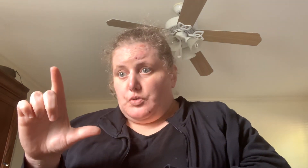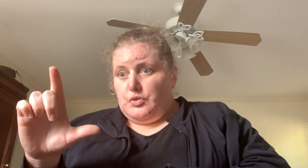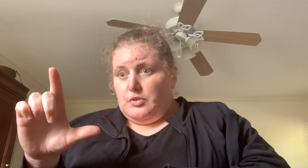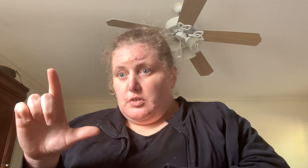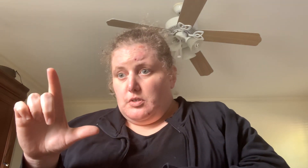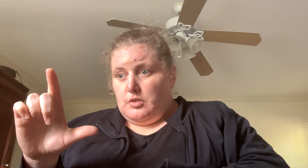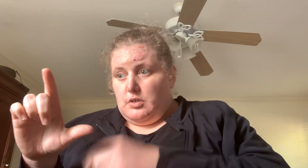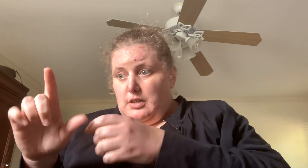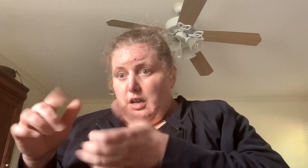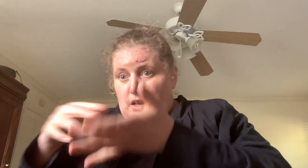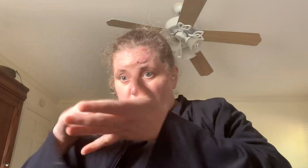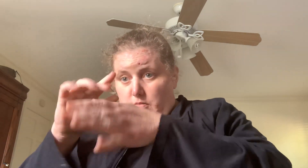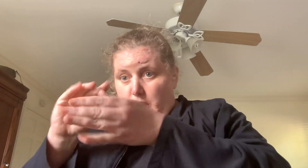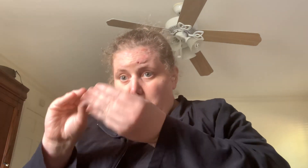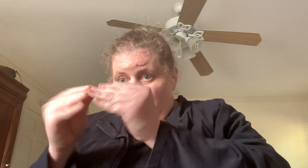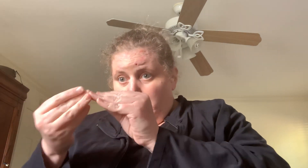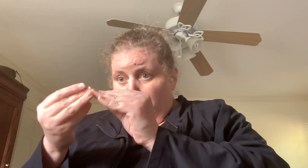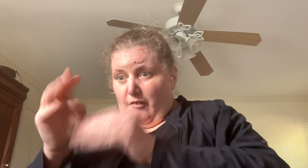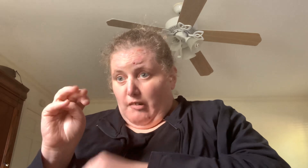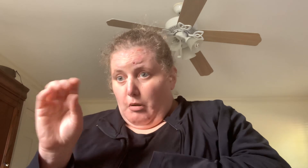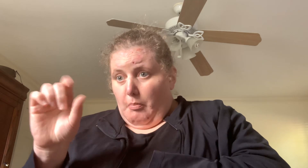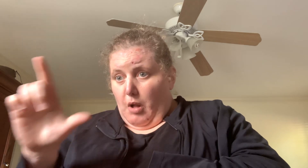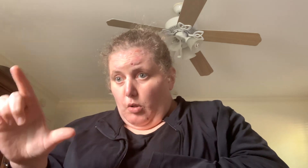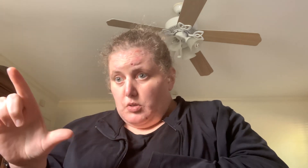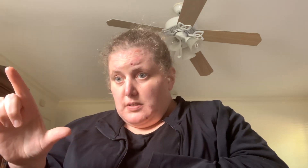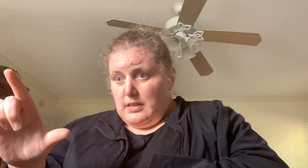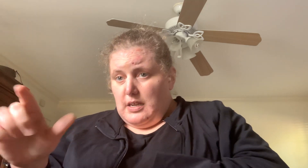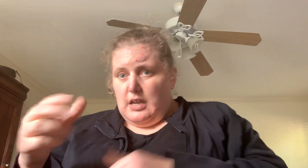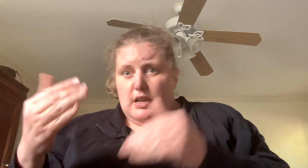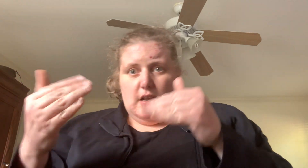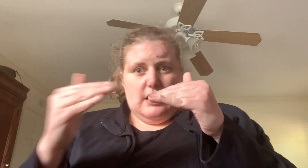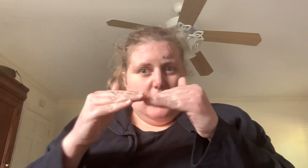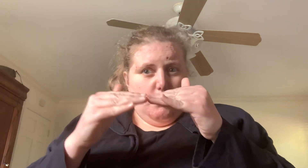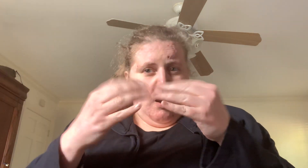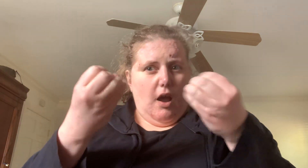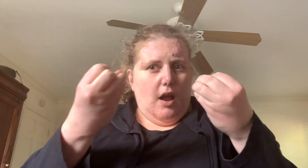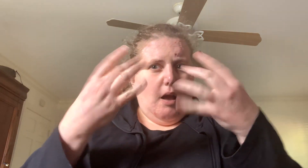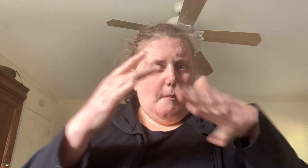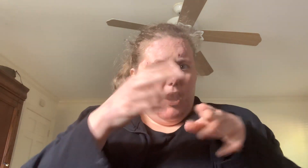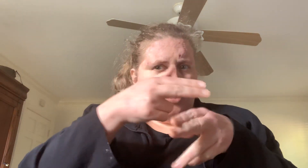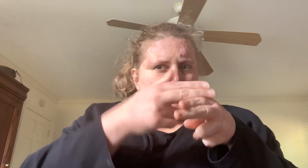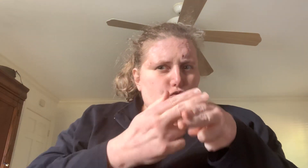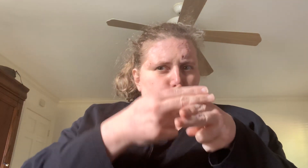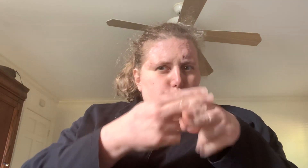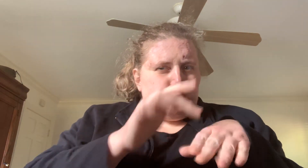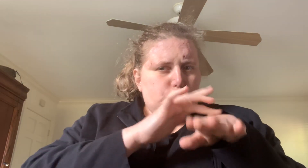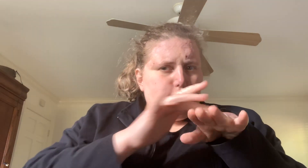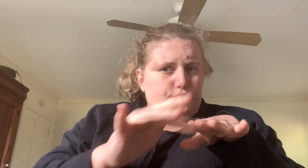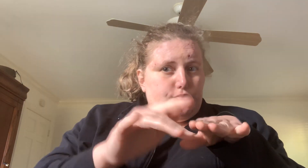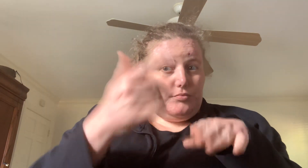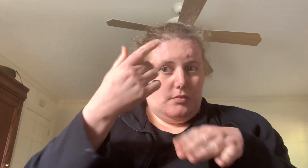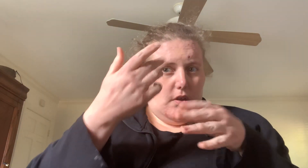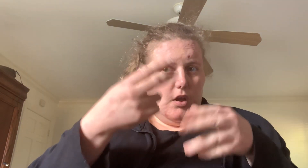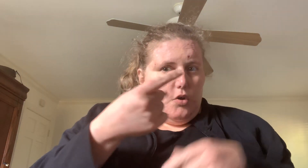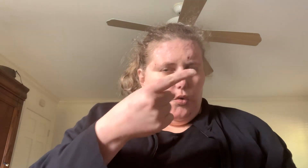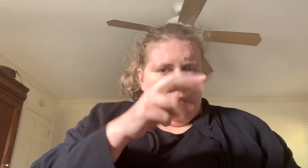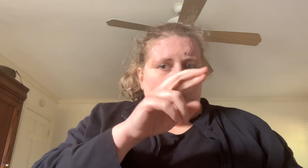know eventually how much would that weigh in our product. So because we were given the moles, we start off